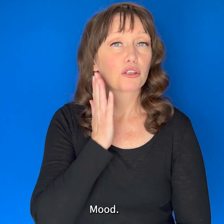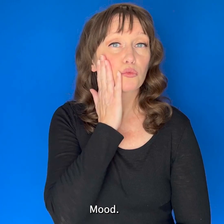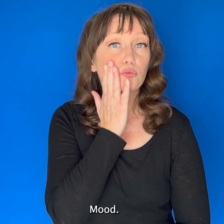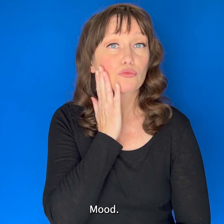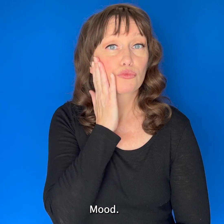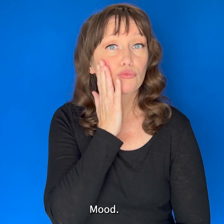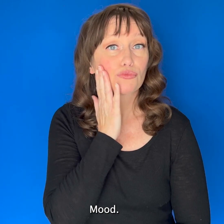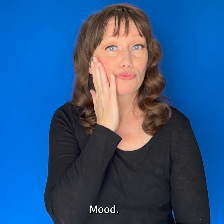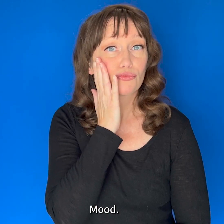Mood.